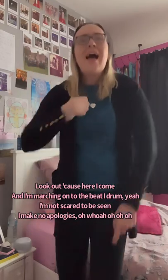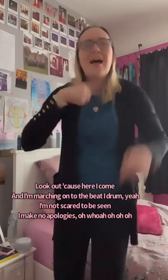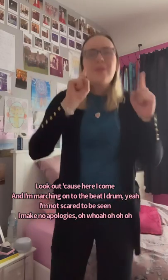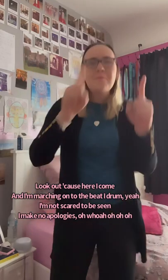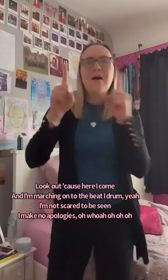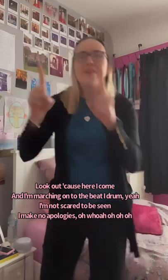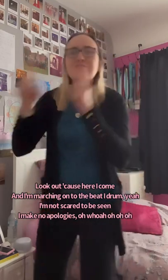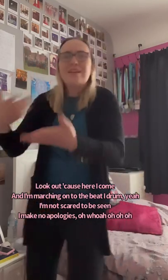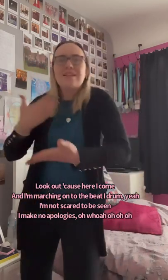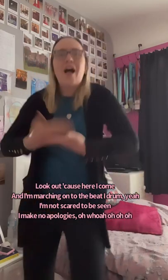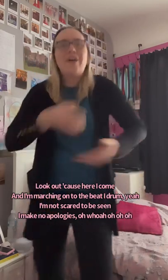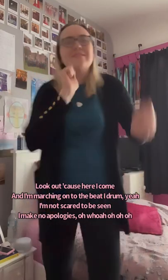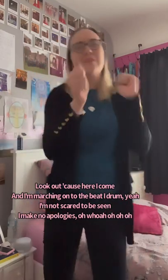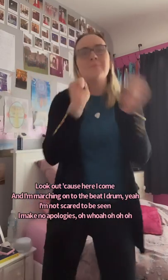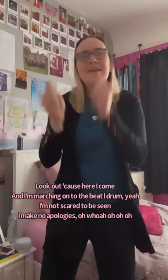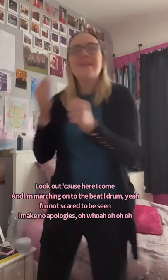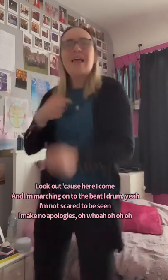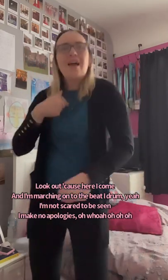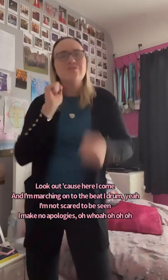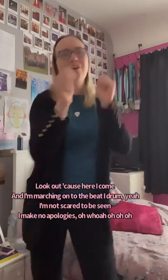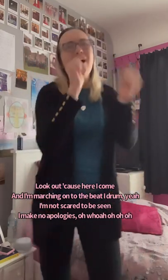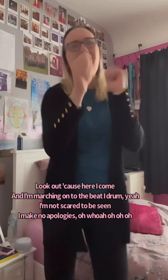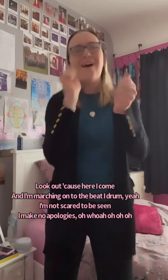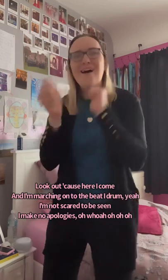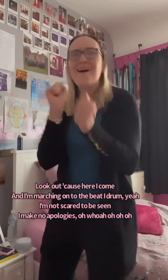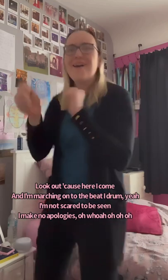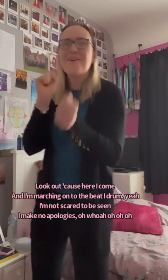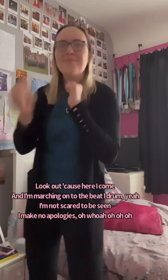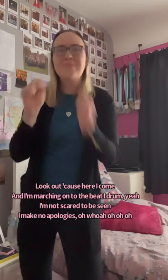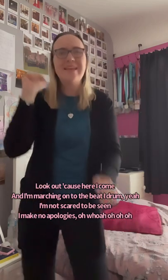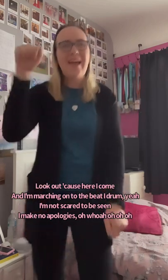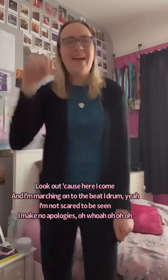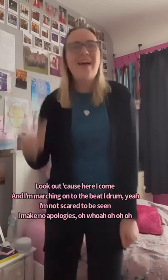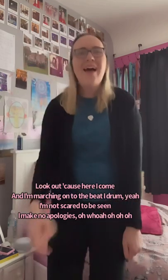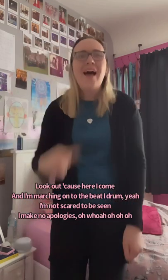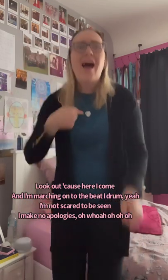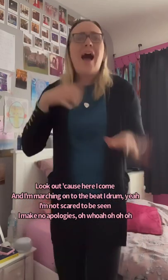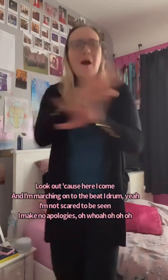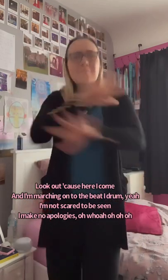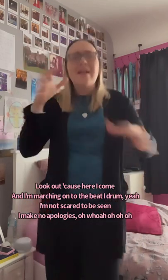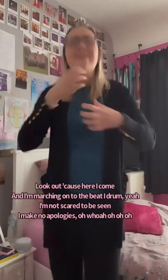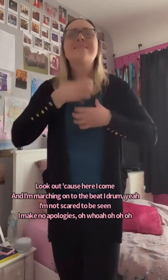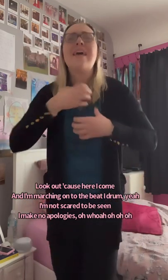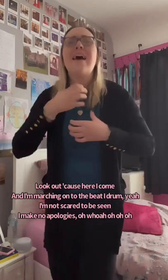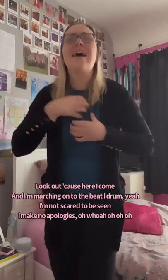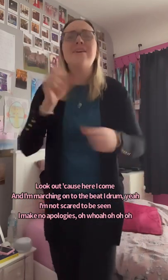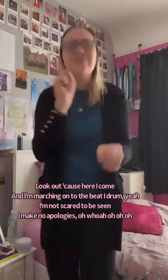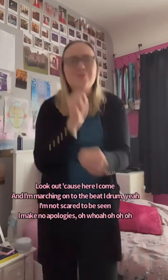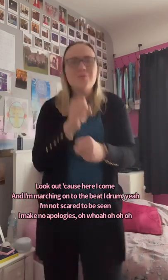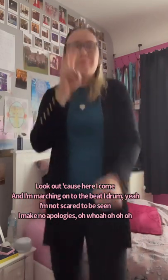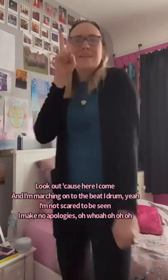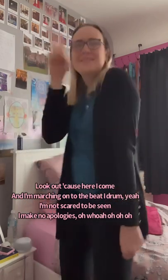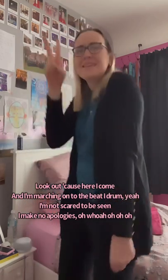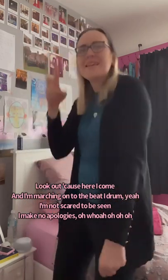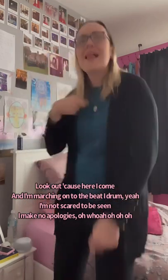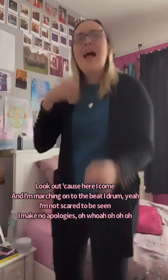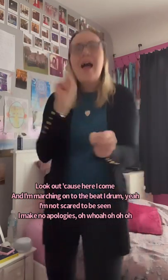come. And I'm marching on to the beat I drum, yeah. I'm not scared to be seen,